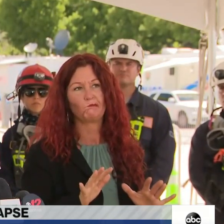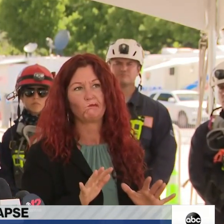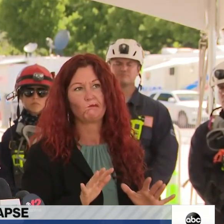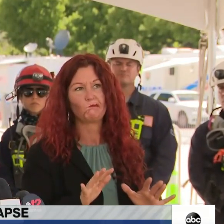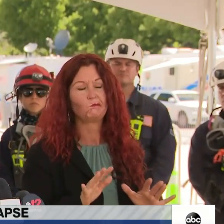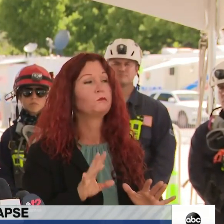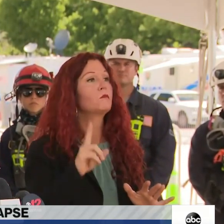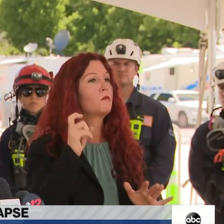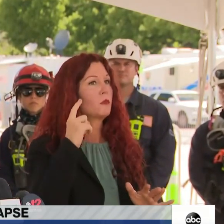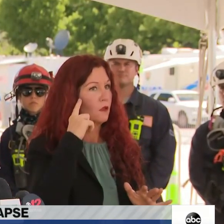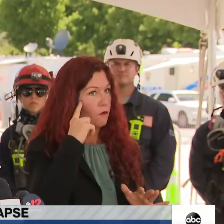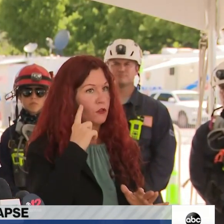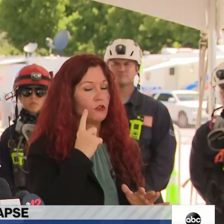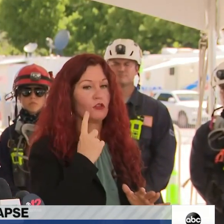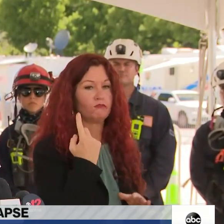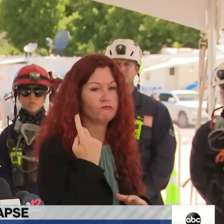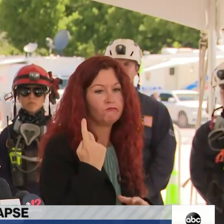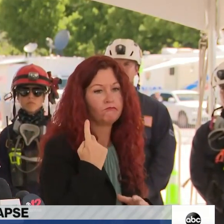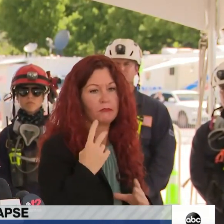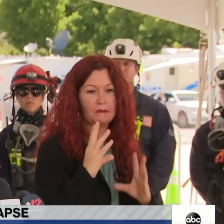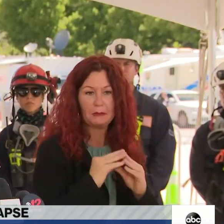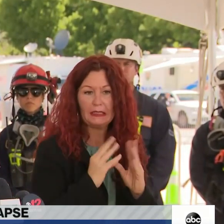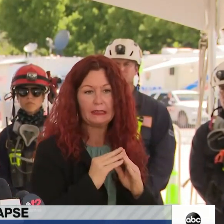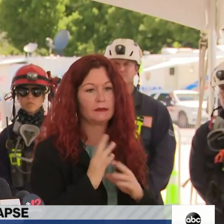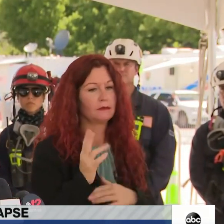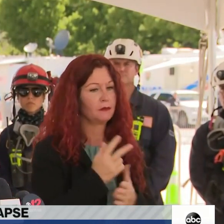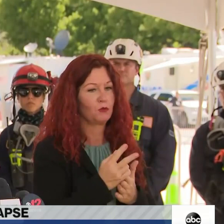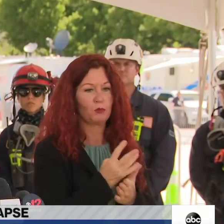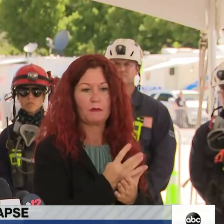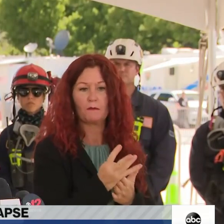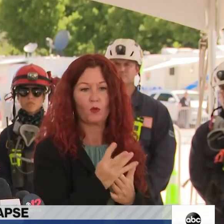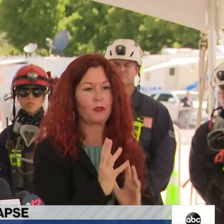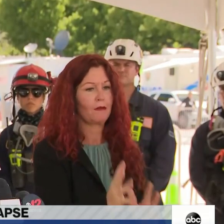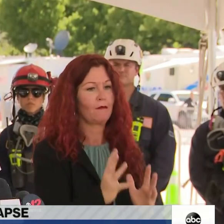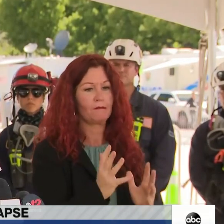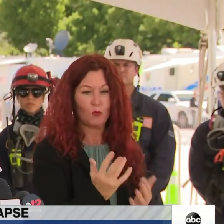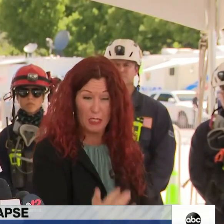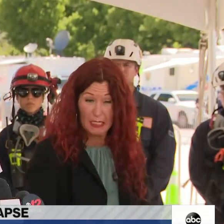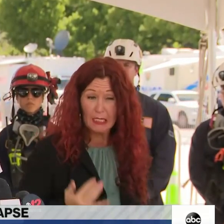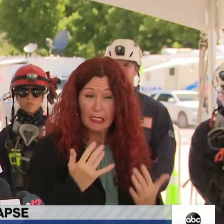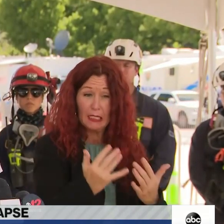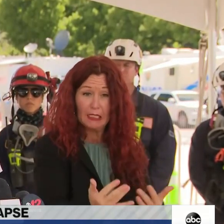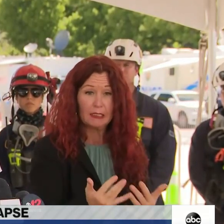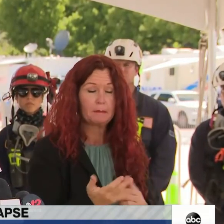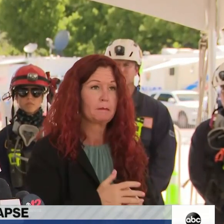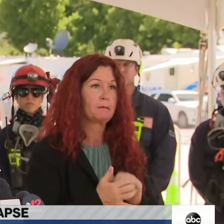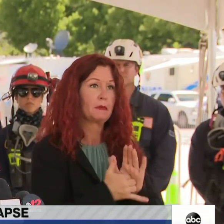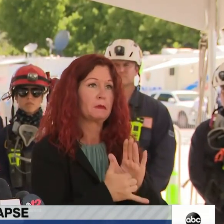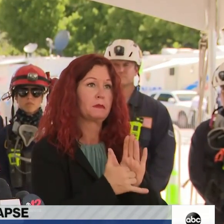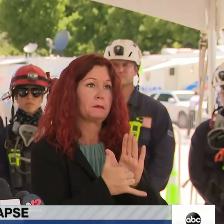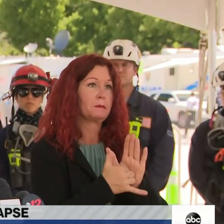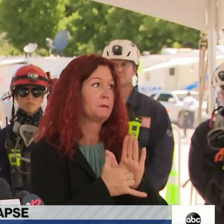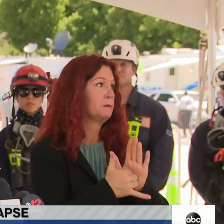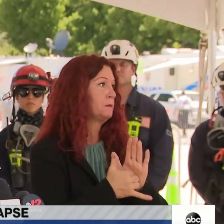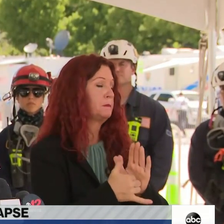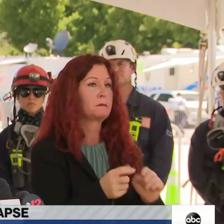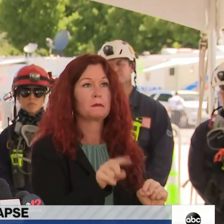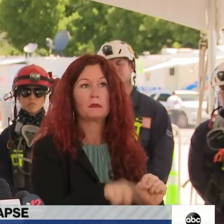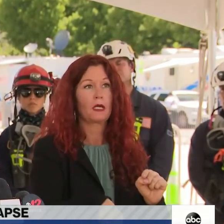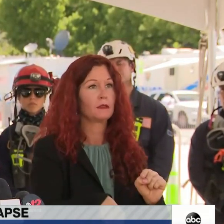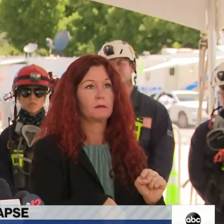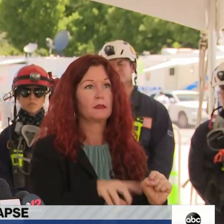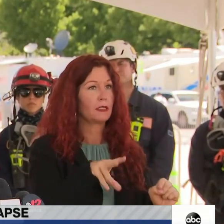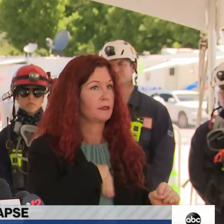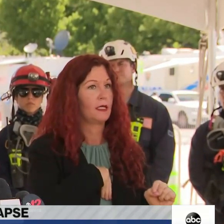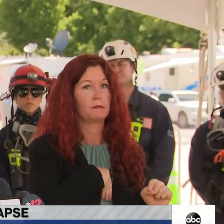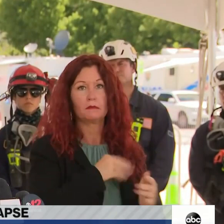the building was a problem, and we agreed that the only solution for that problem was to eliminate it. And we